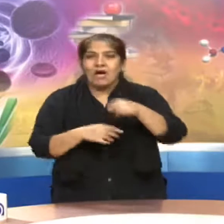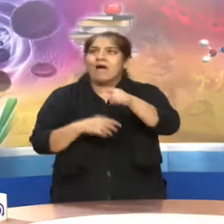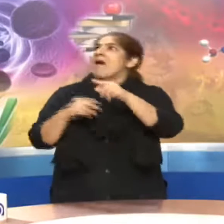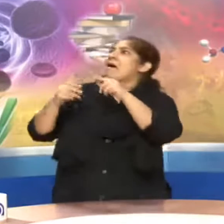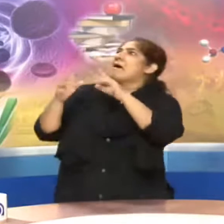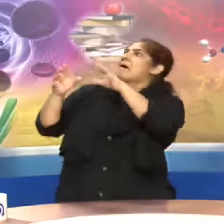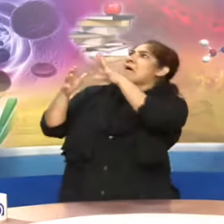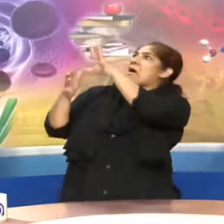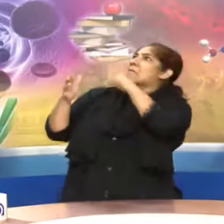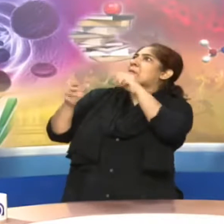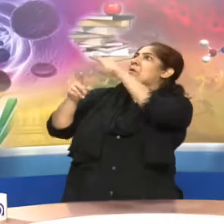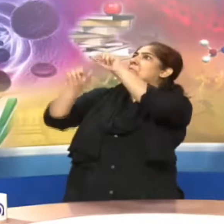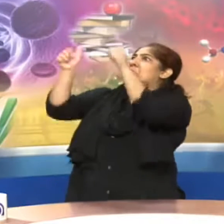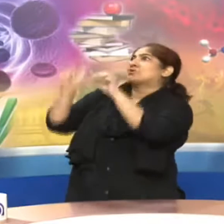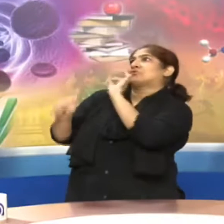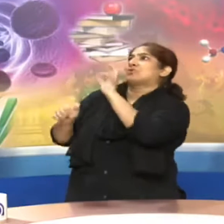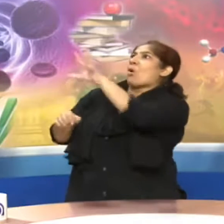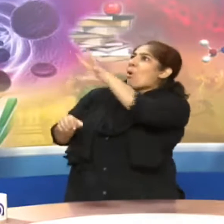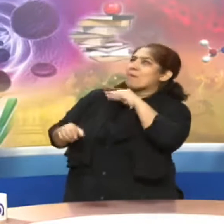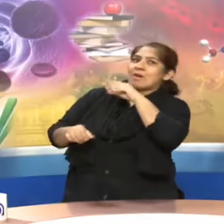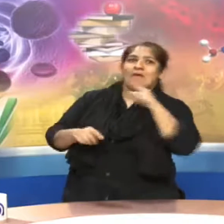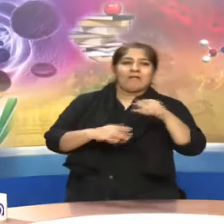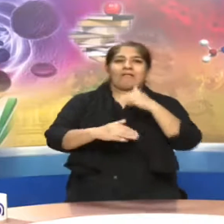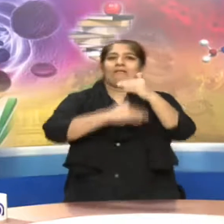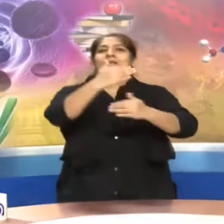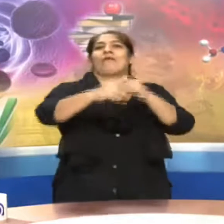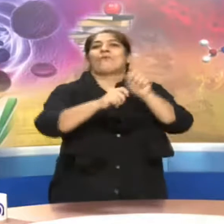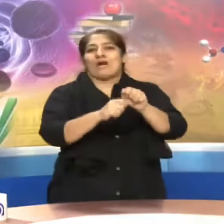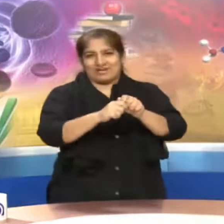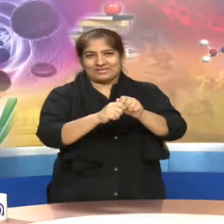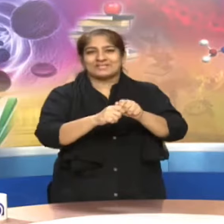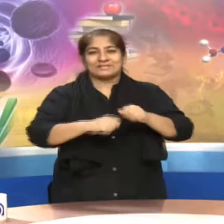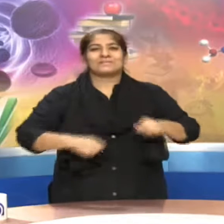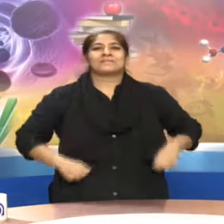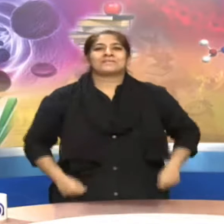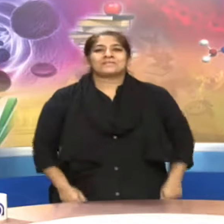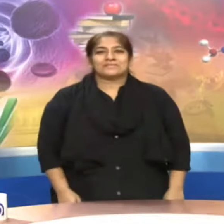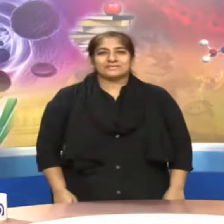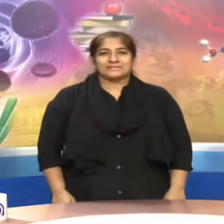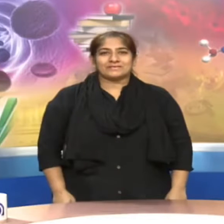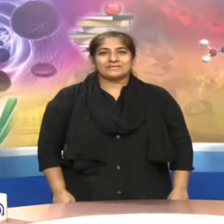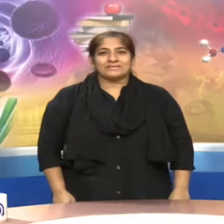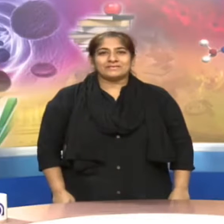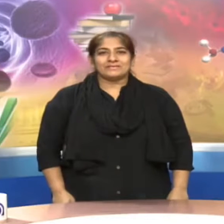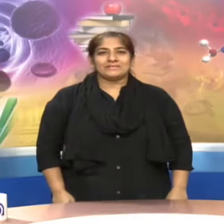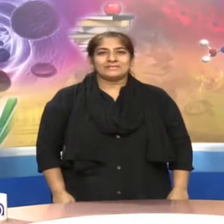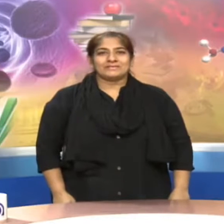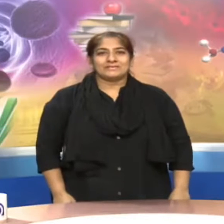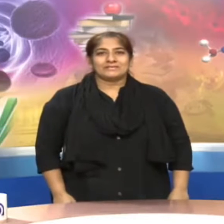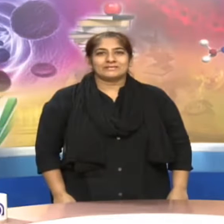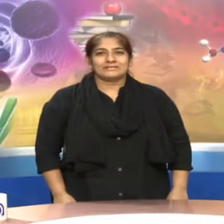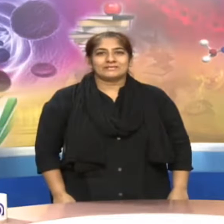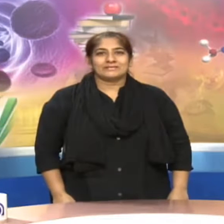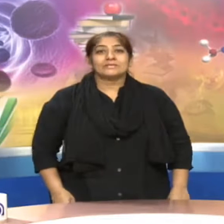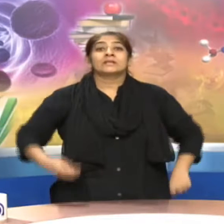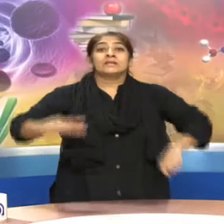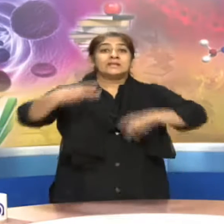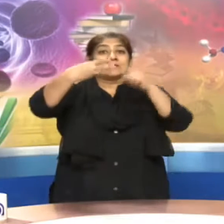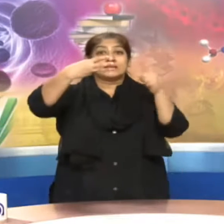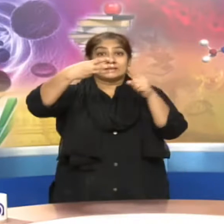doing, he is presenting, he is just like a role model, and the other team member would copy and do the same.